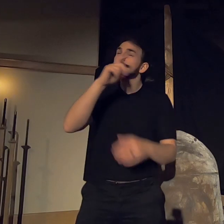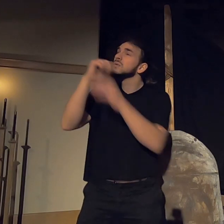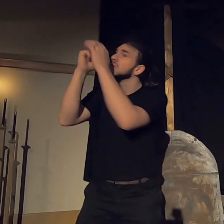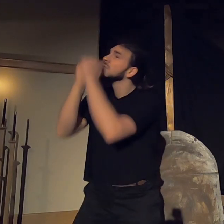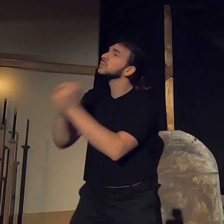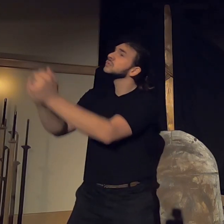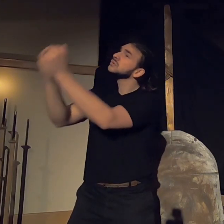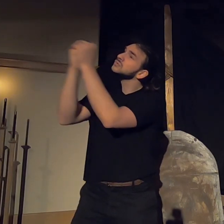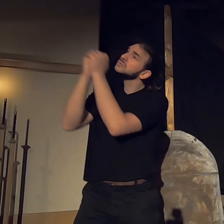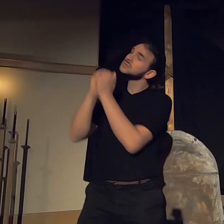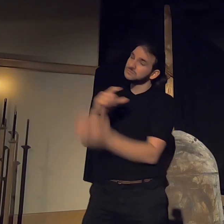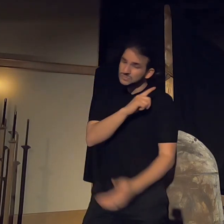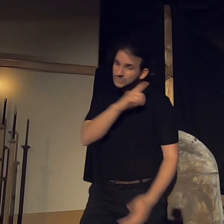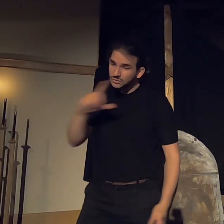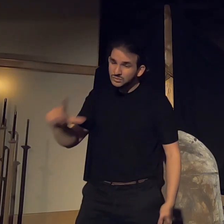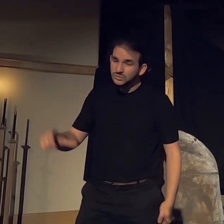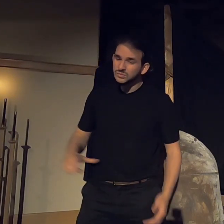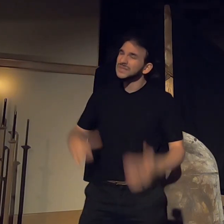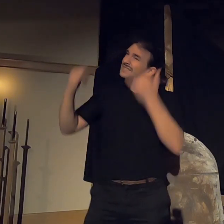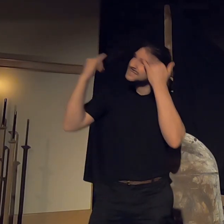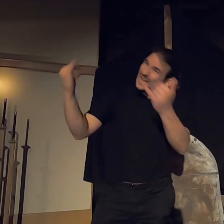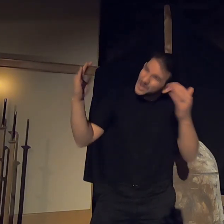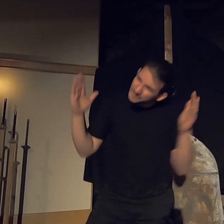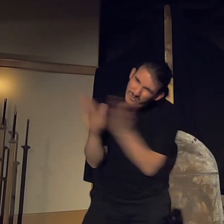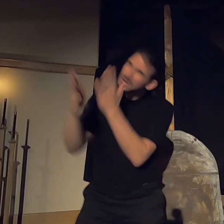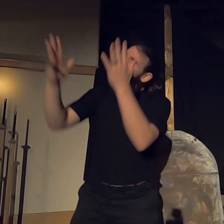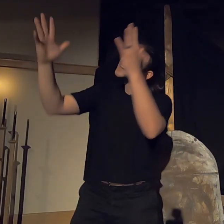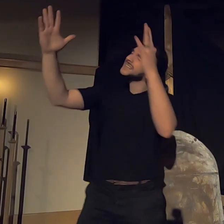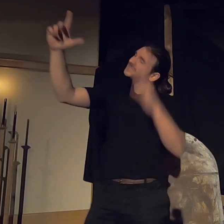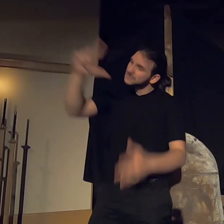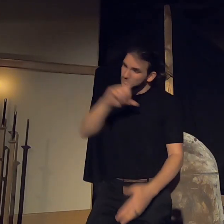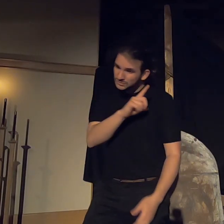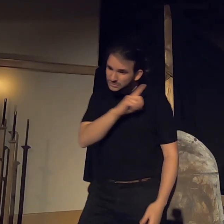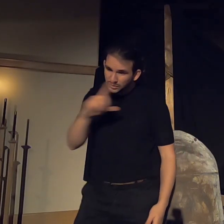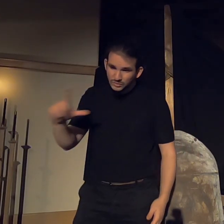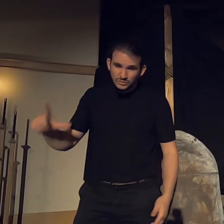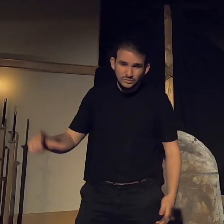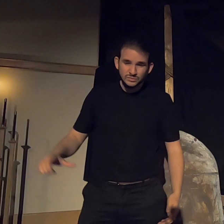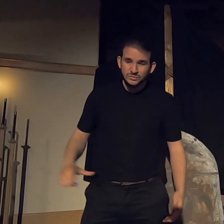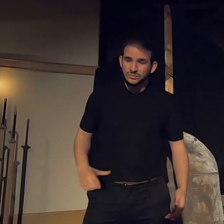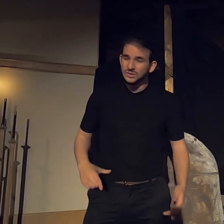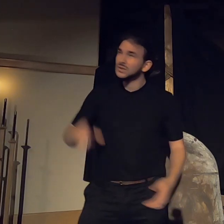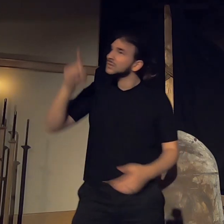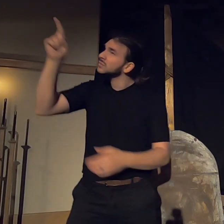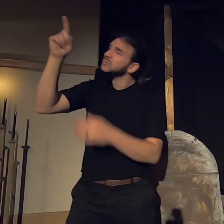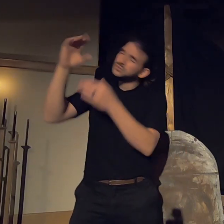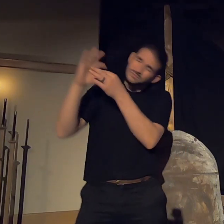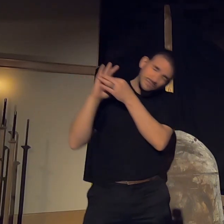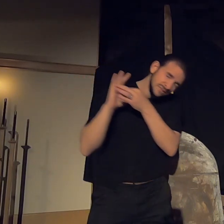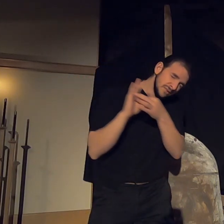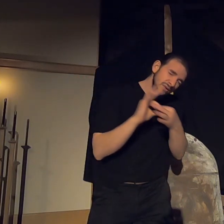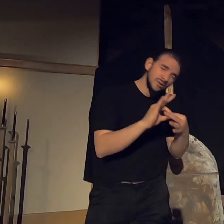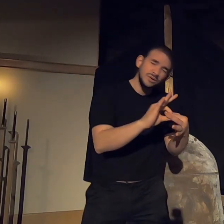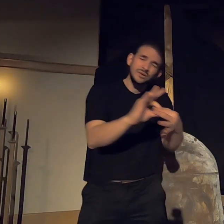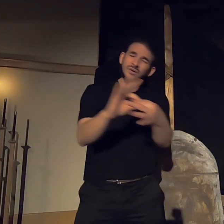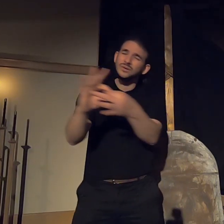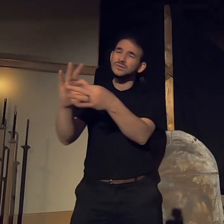All who worship the Lord, now praise the Lord. You belong to Jacob's